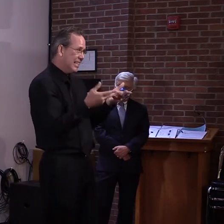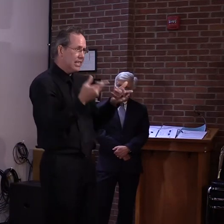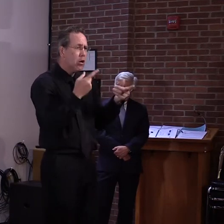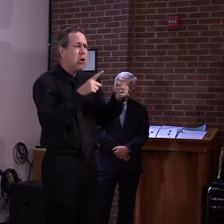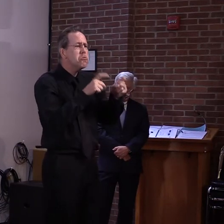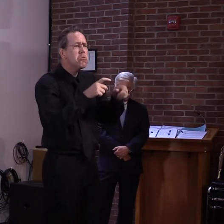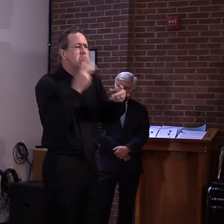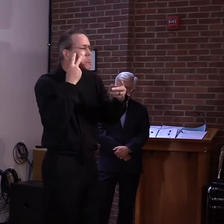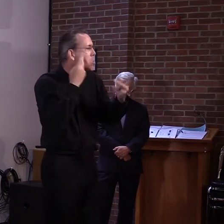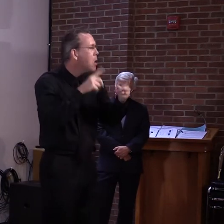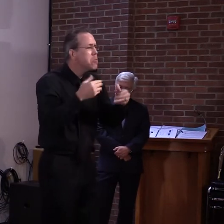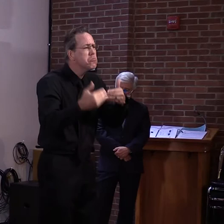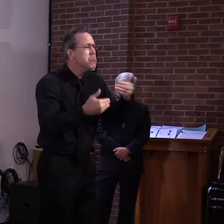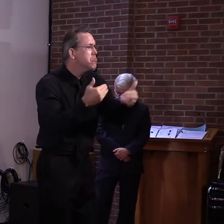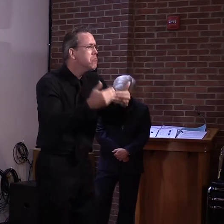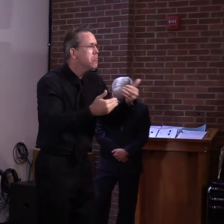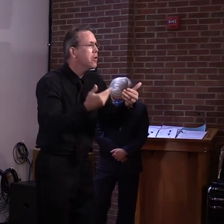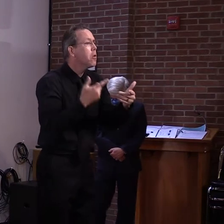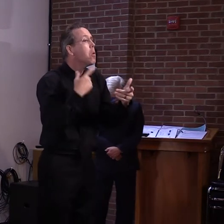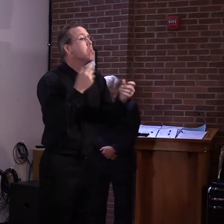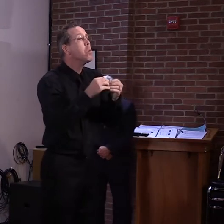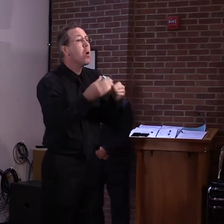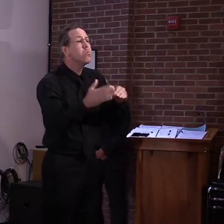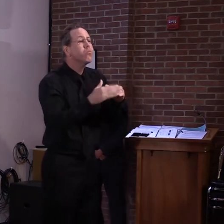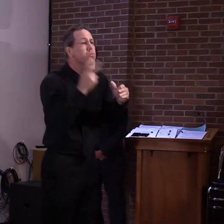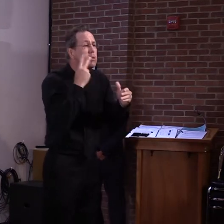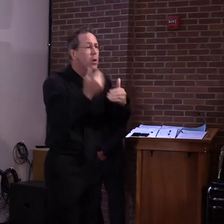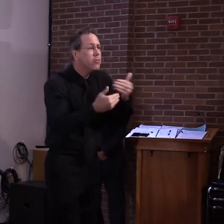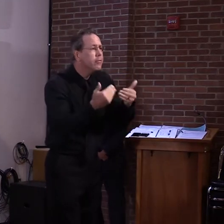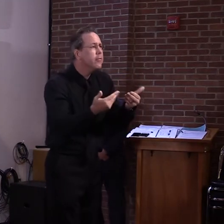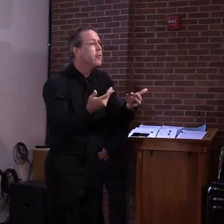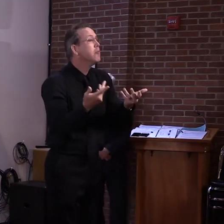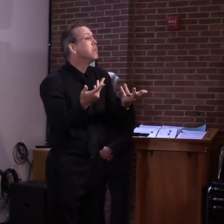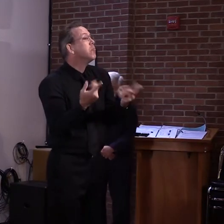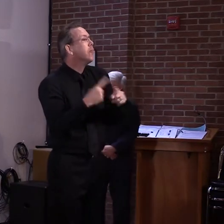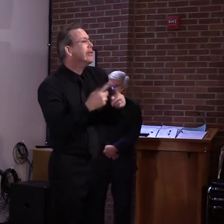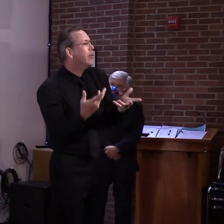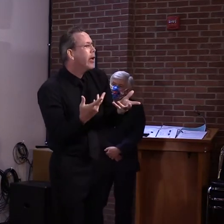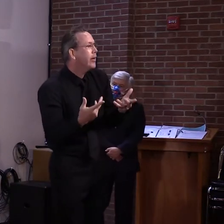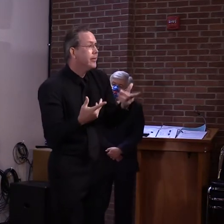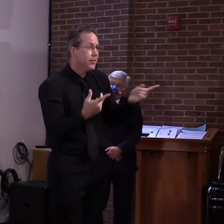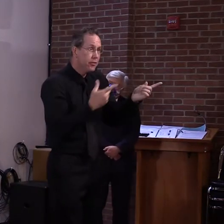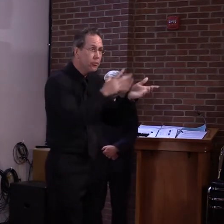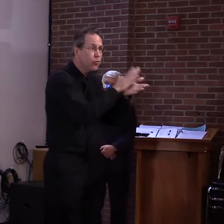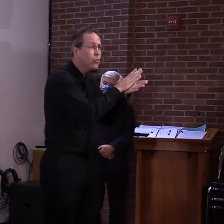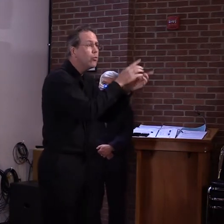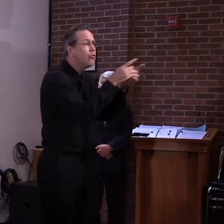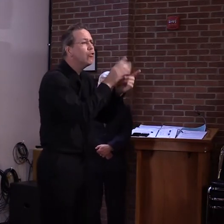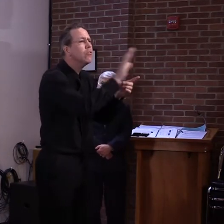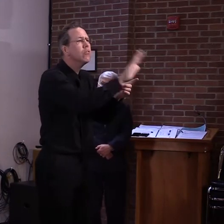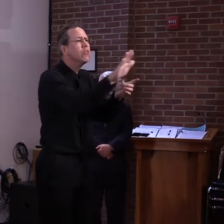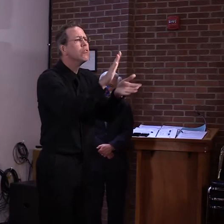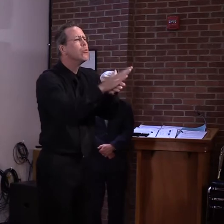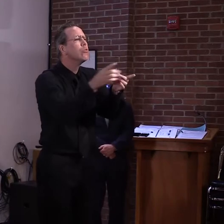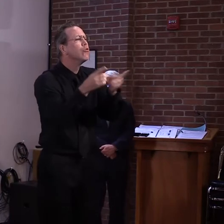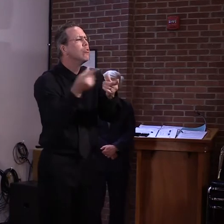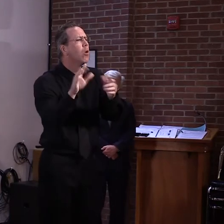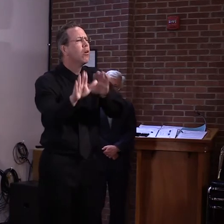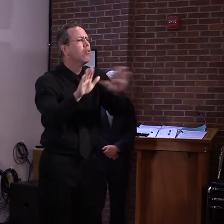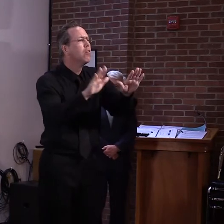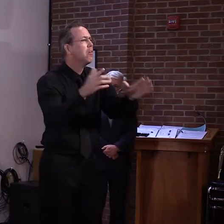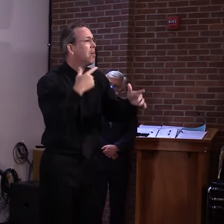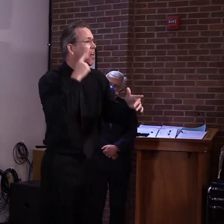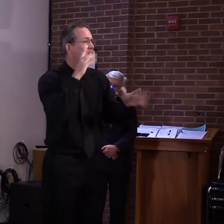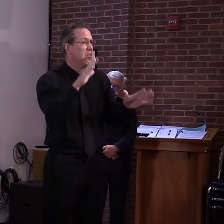the programs as they exist. With so many different schools doing different, taking different approaches, I think we can learn from one another. We